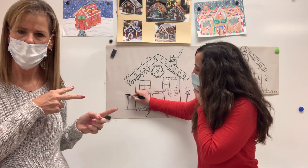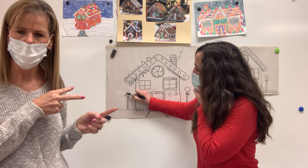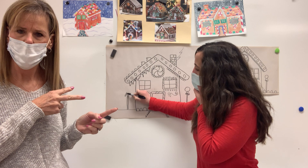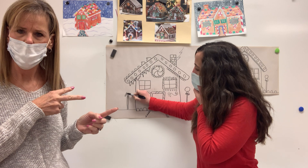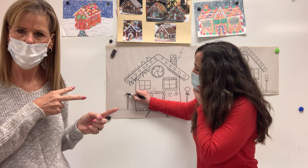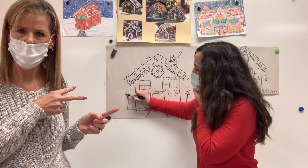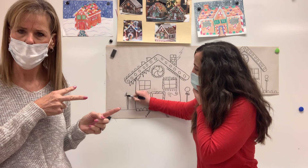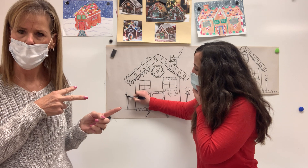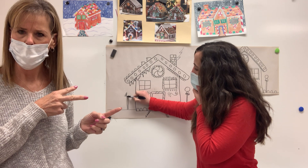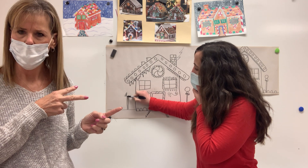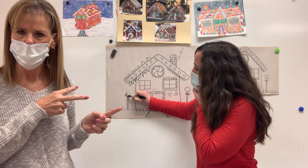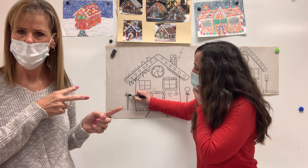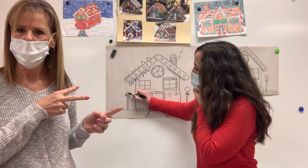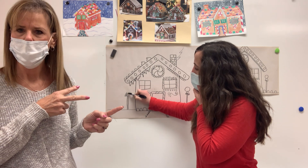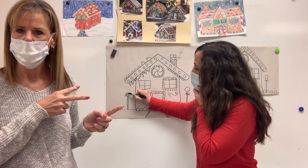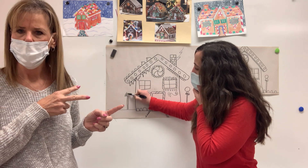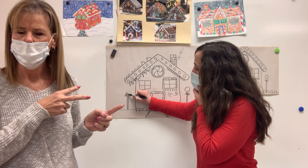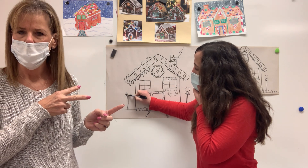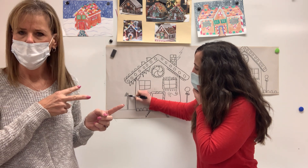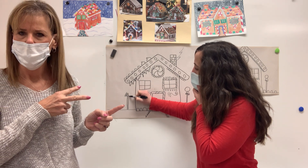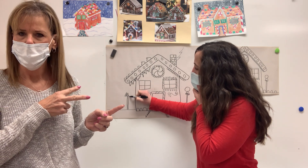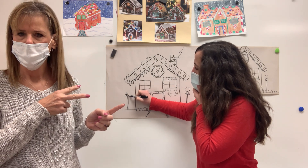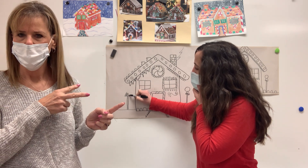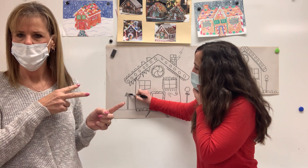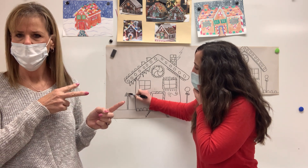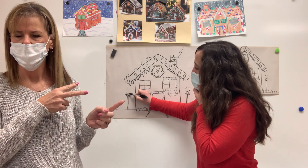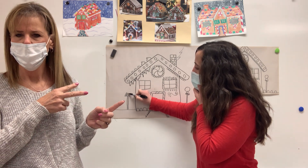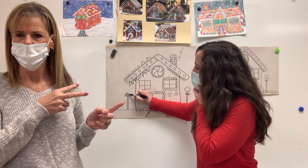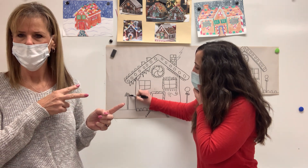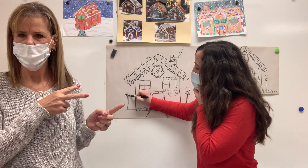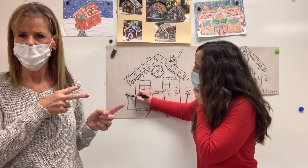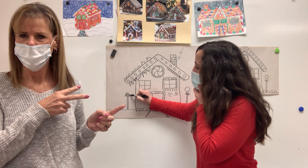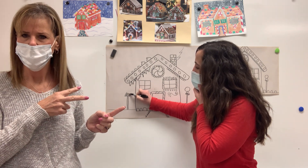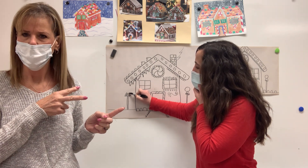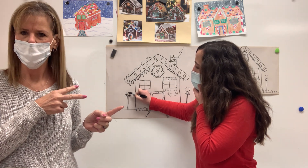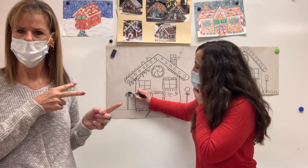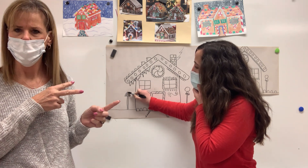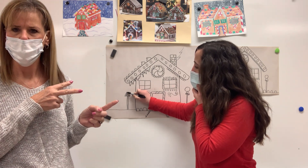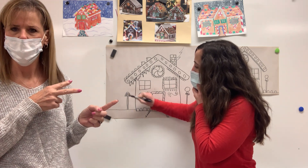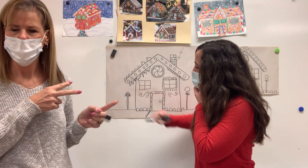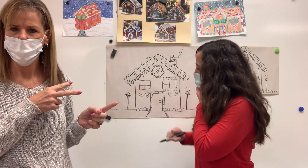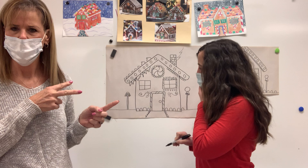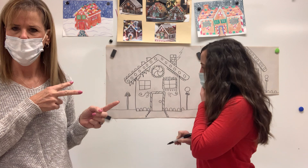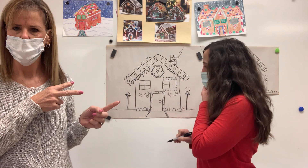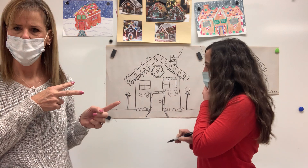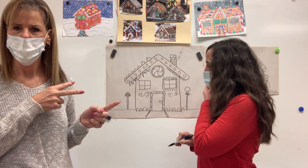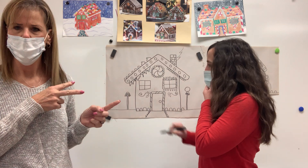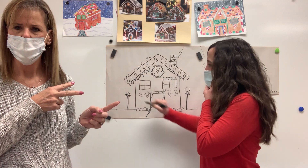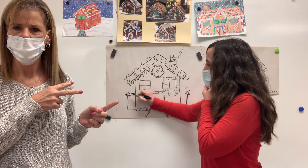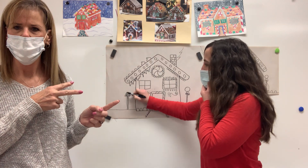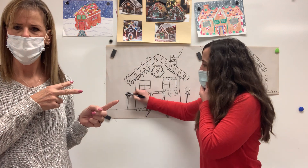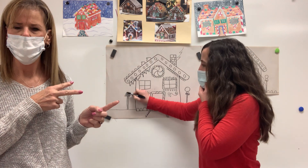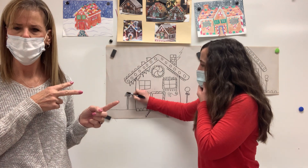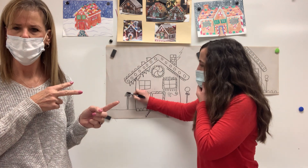back up, down, back up, down, back up, all the way across, and then add the